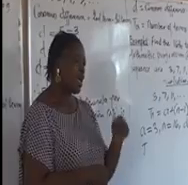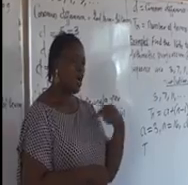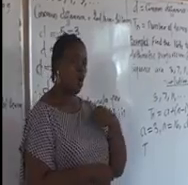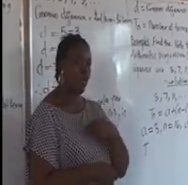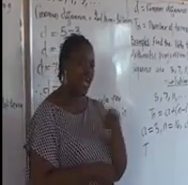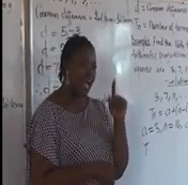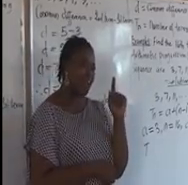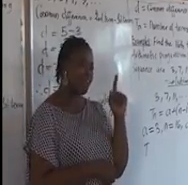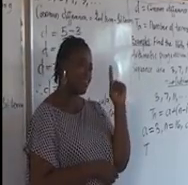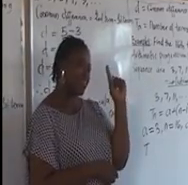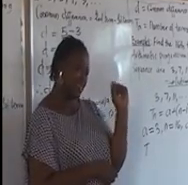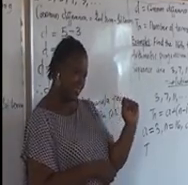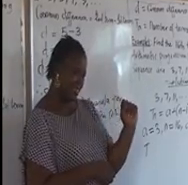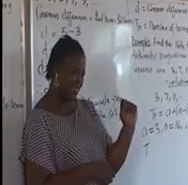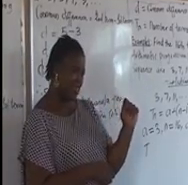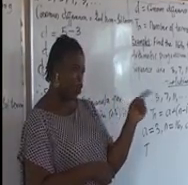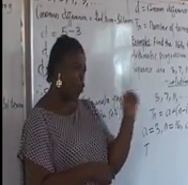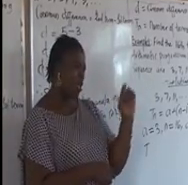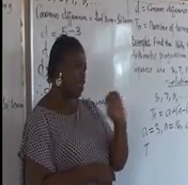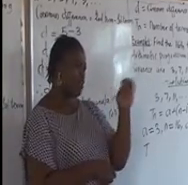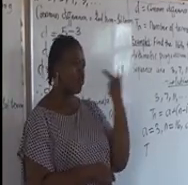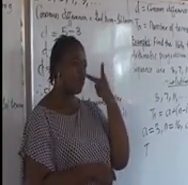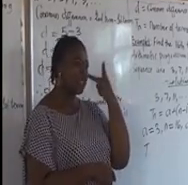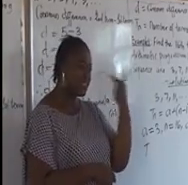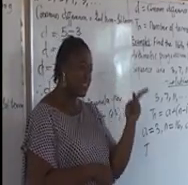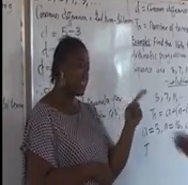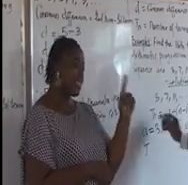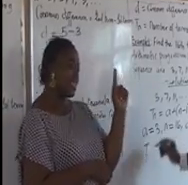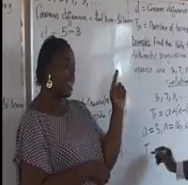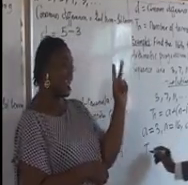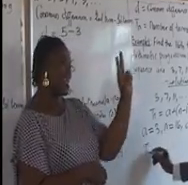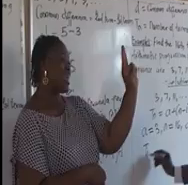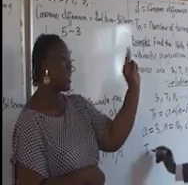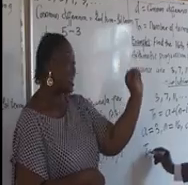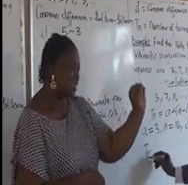Whenever we see our n, we put 16. That is our value of n.